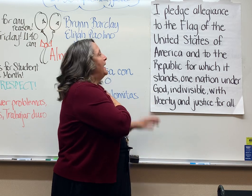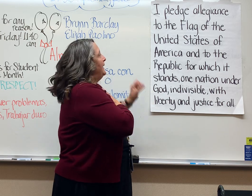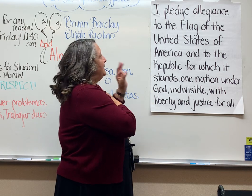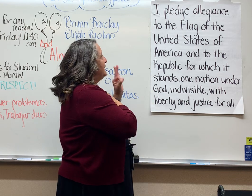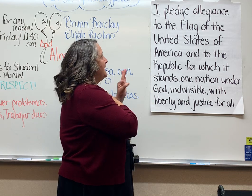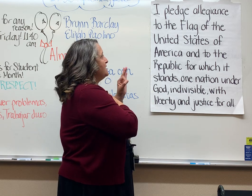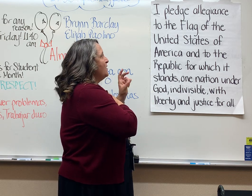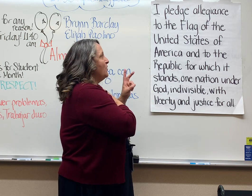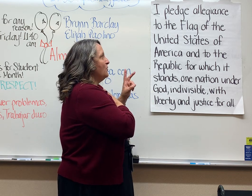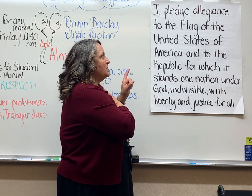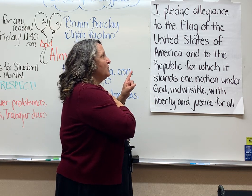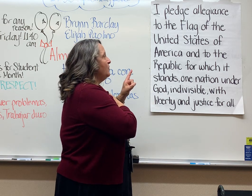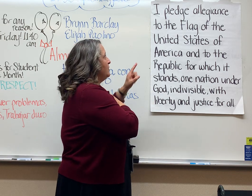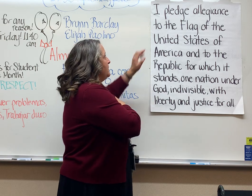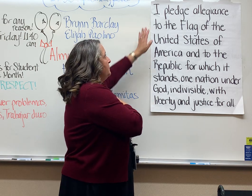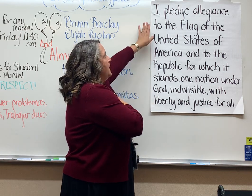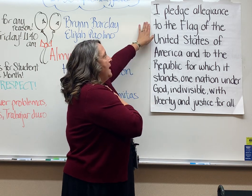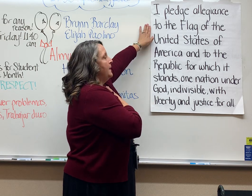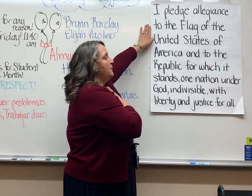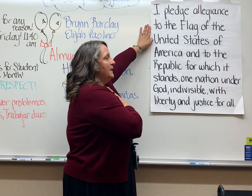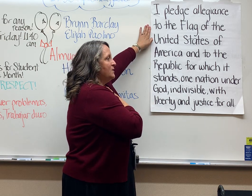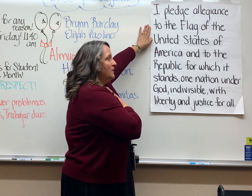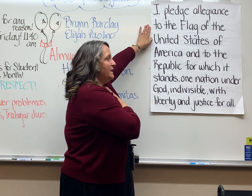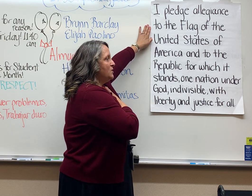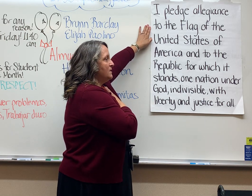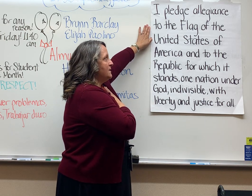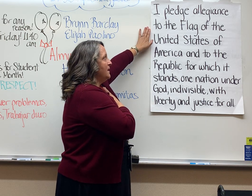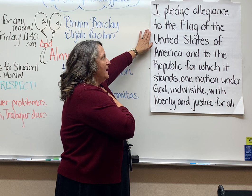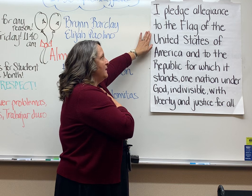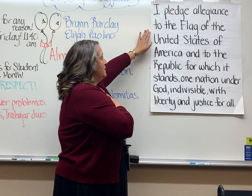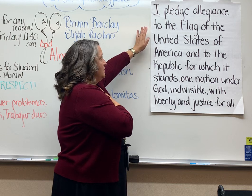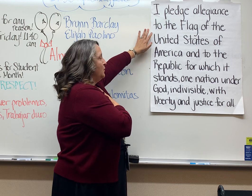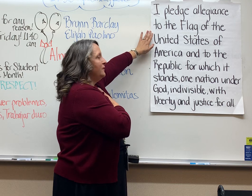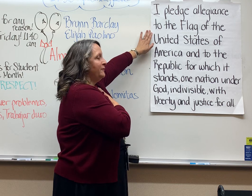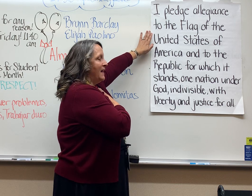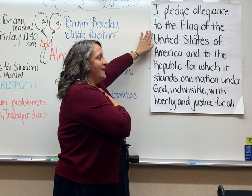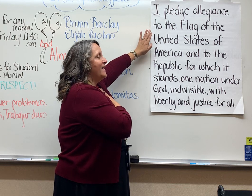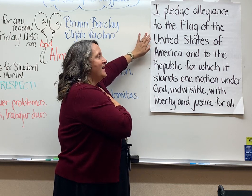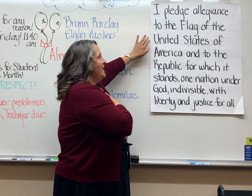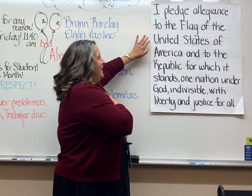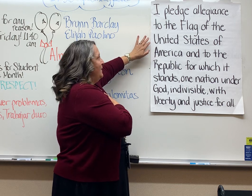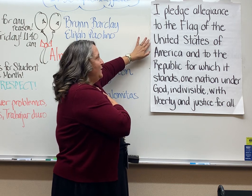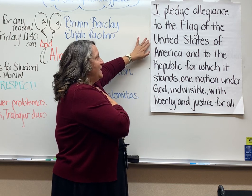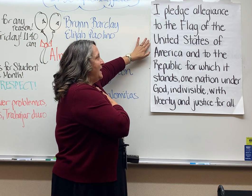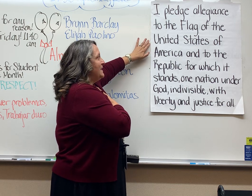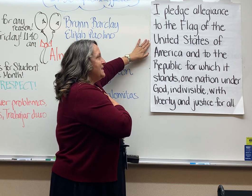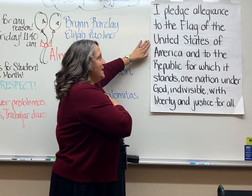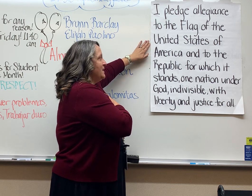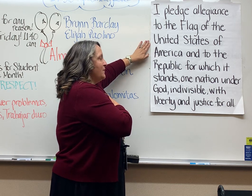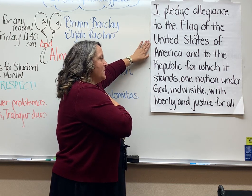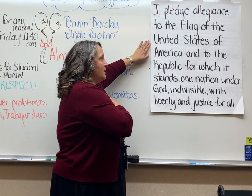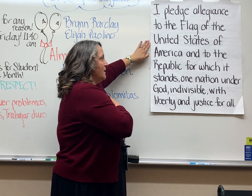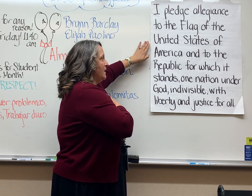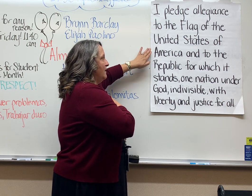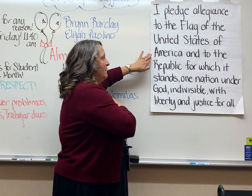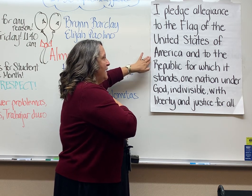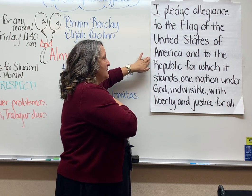En 3, 2, 1, I pledge allegiance to the flag of the United States of America and to